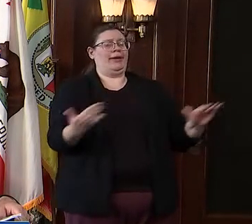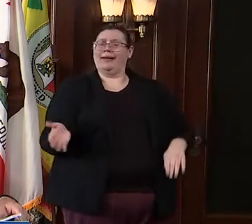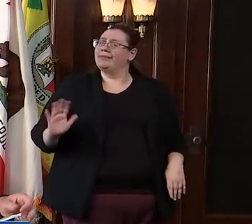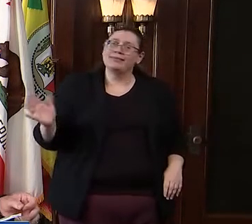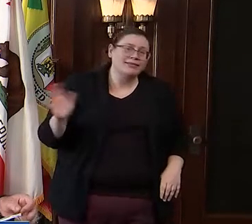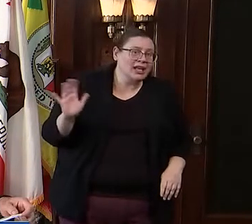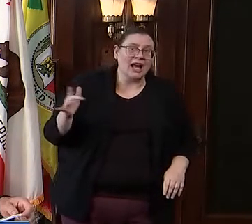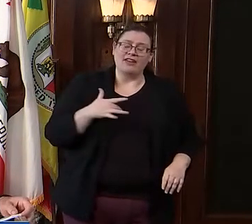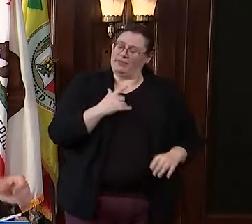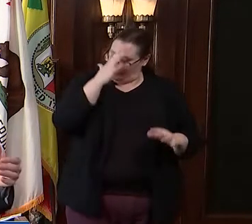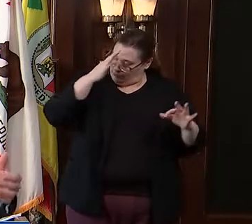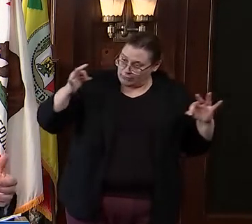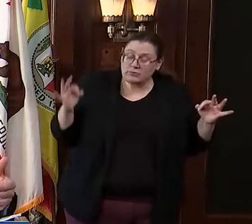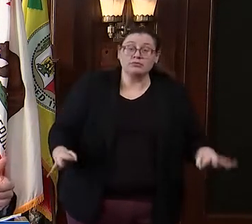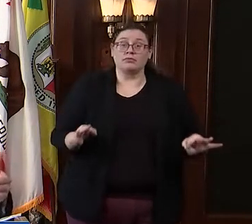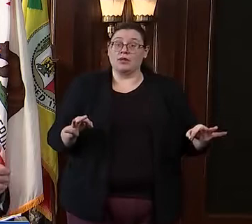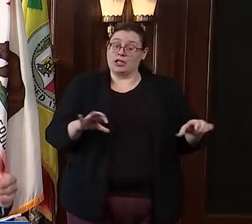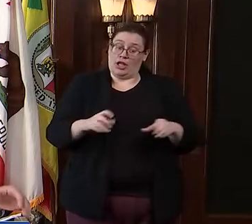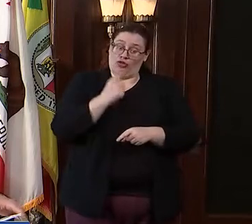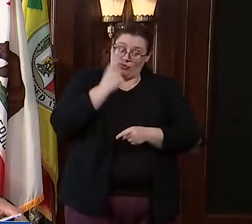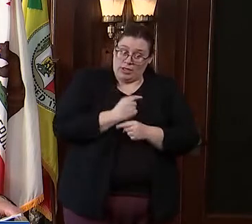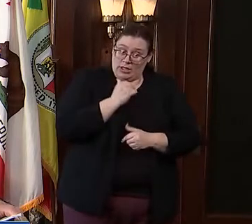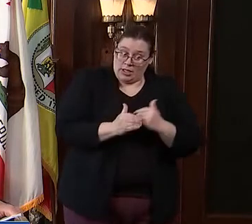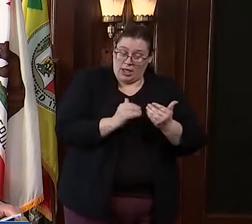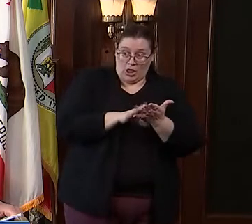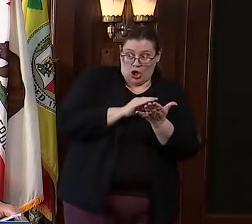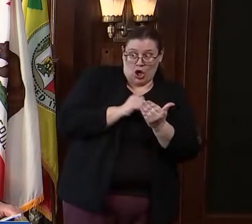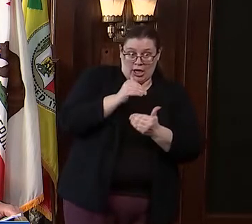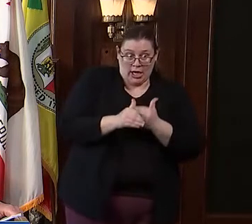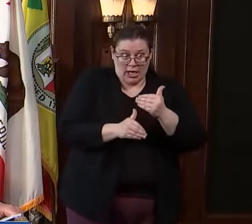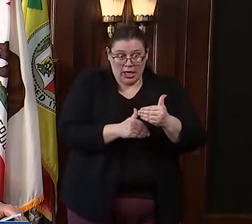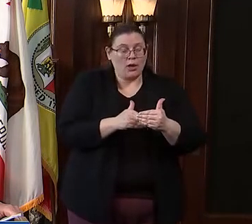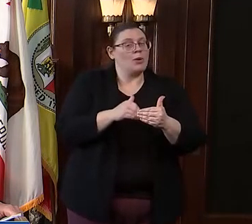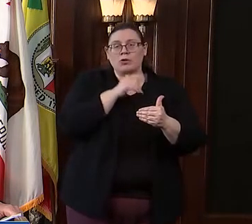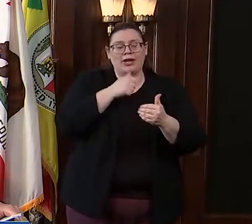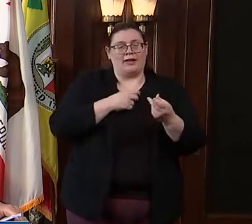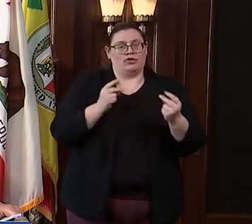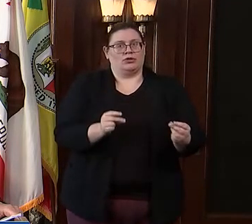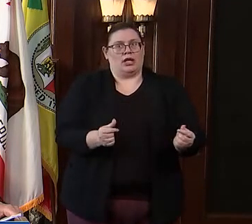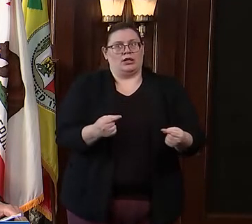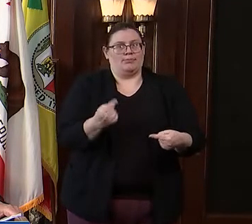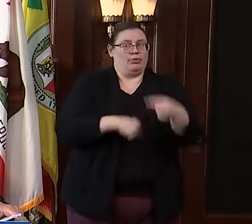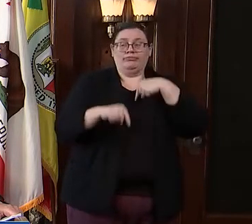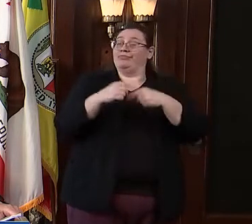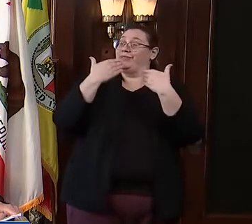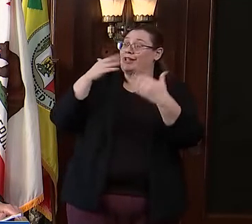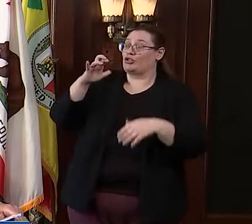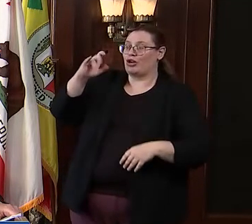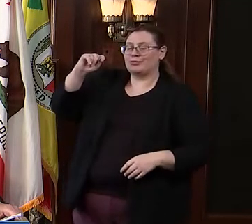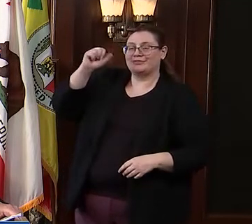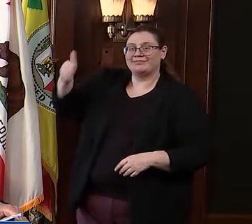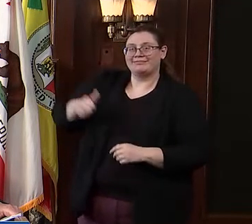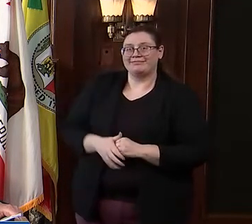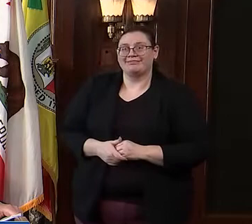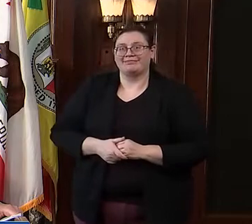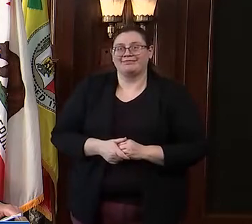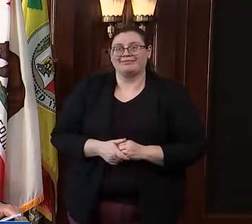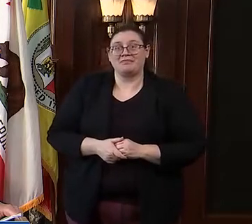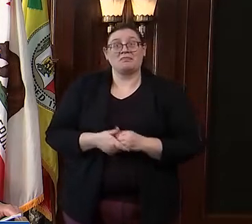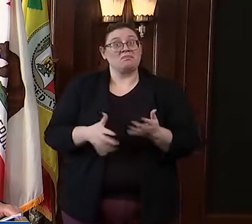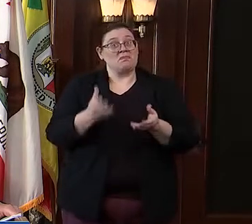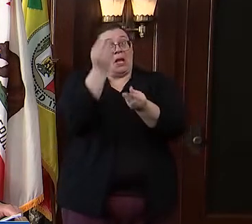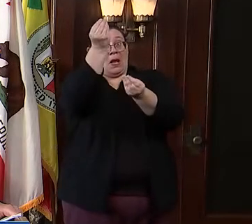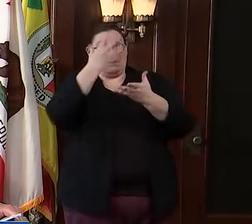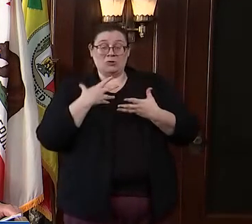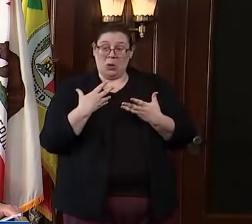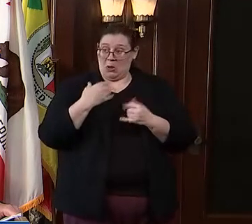that done the right way, so far what we're learning, we won't have to ever do that on a dime. Thanks, Robert. I'm told that